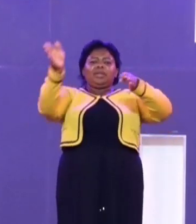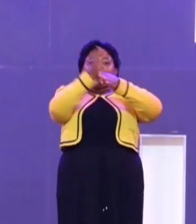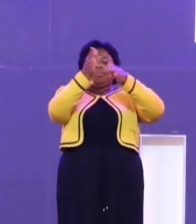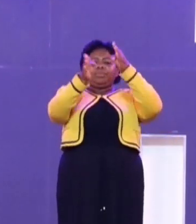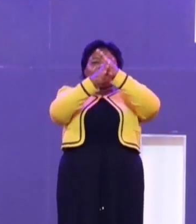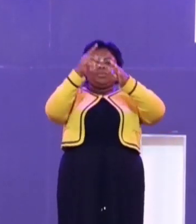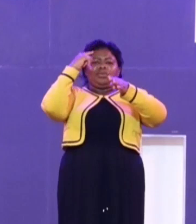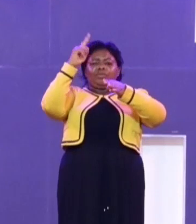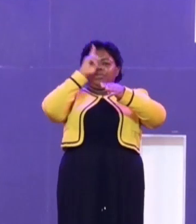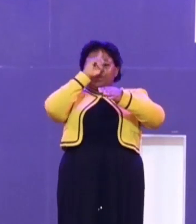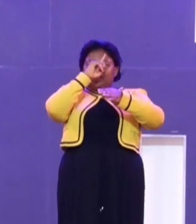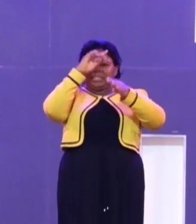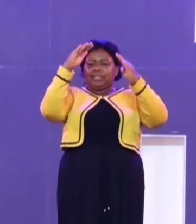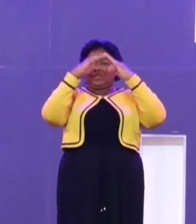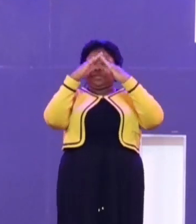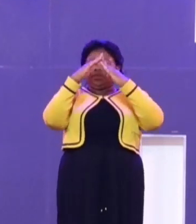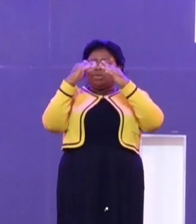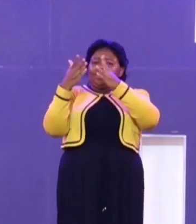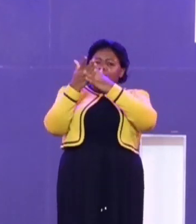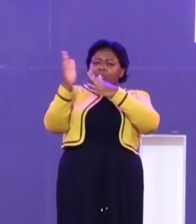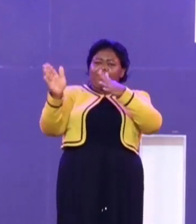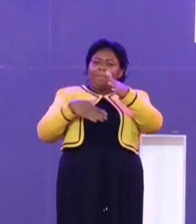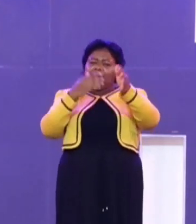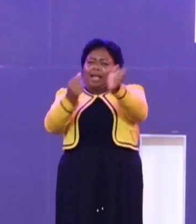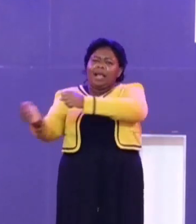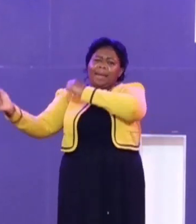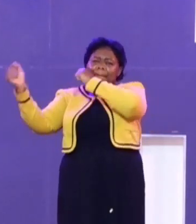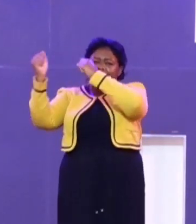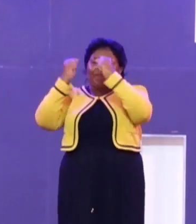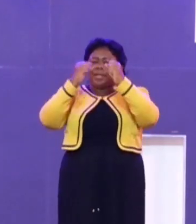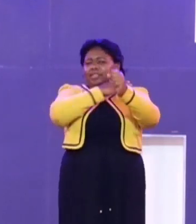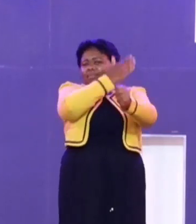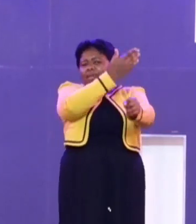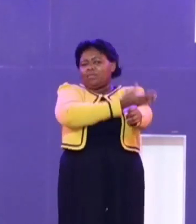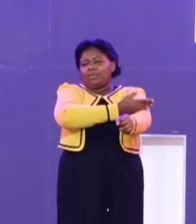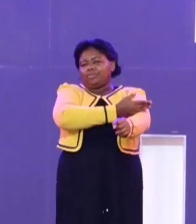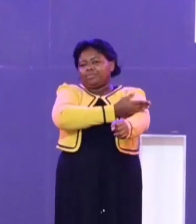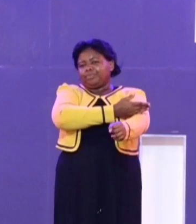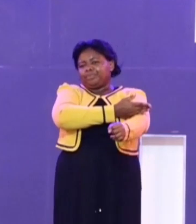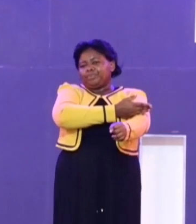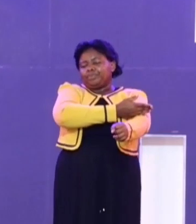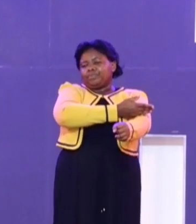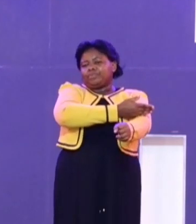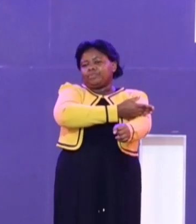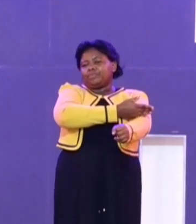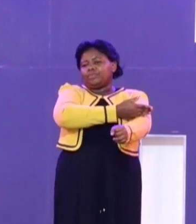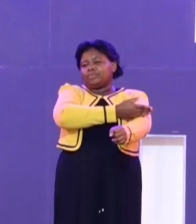dwelling by my mighty power? By my mighty power.